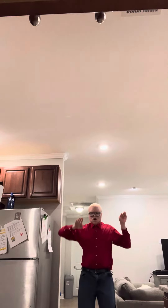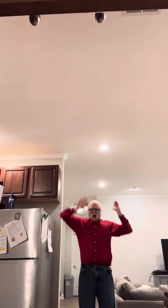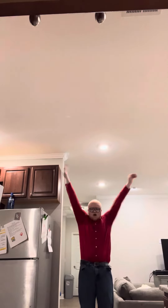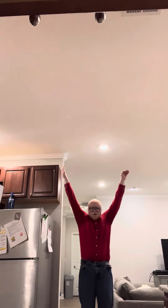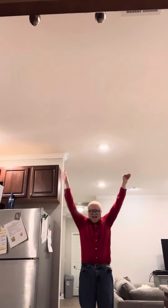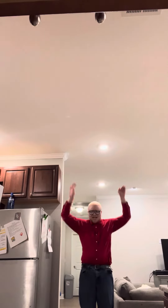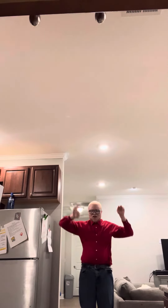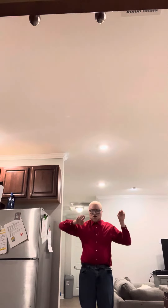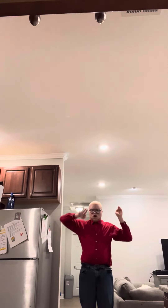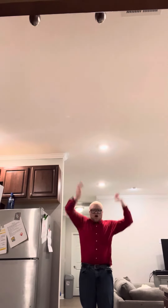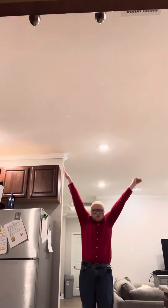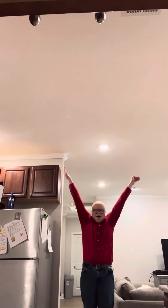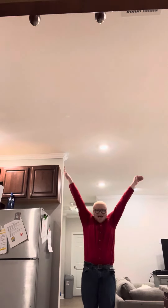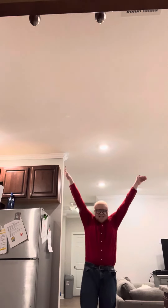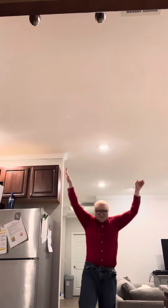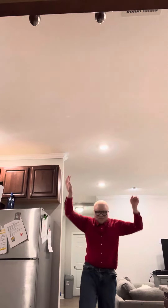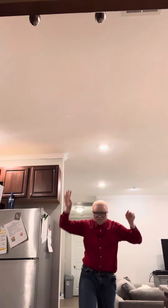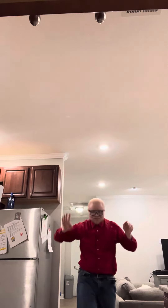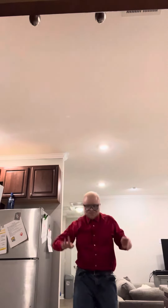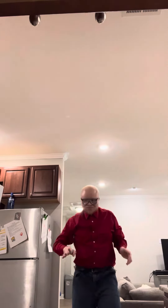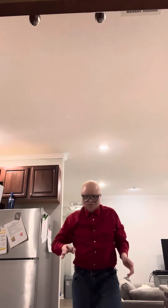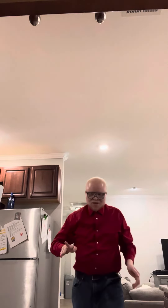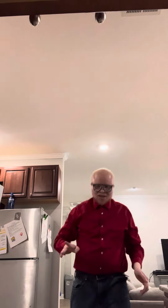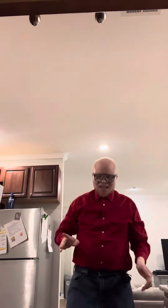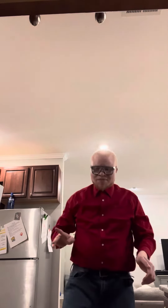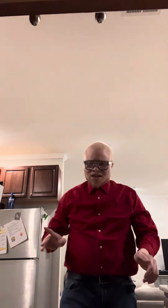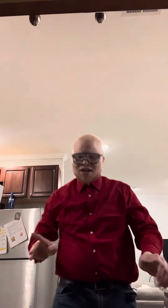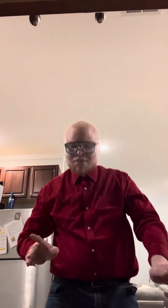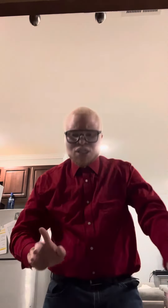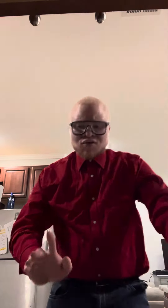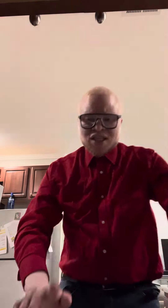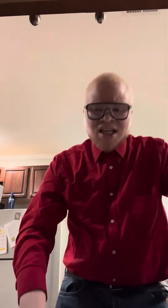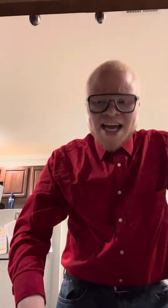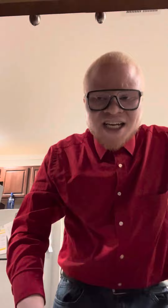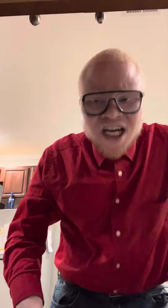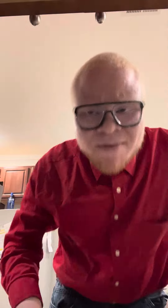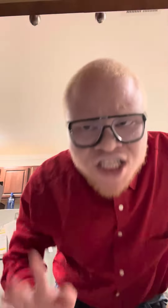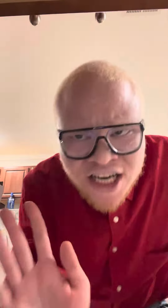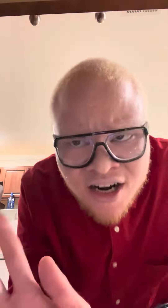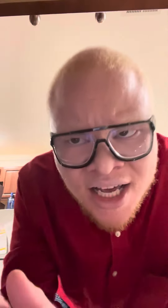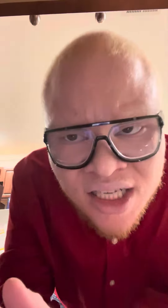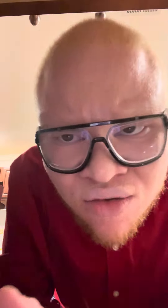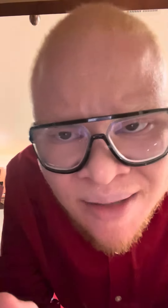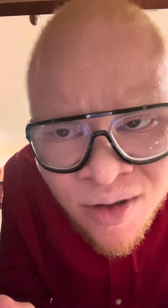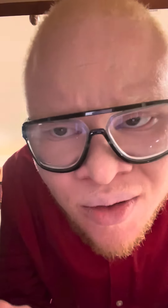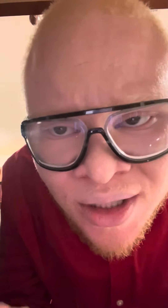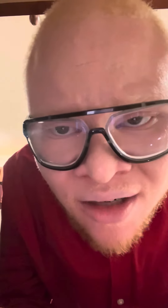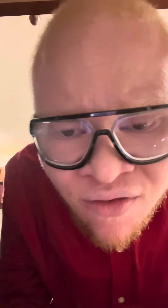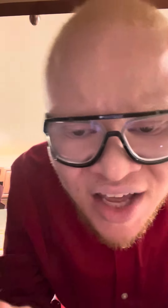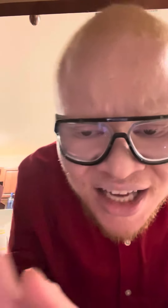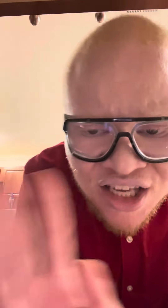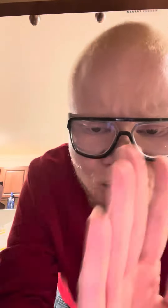Hooray! Hooray! Hooray! That's about it. Please don't forget to like, comment, share, and subscribe to my YouTube channel. Thank you! the